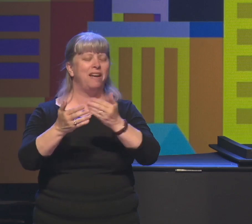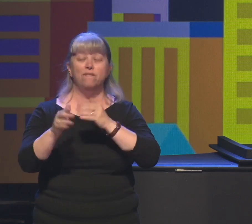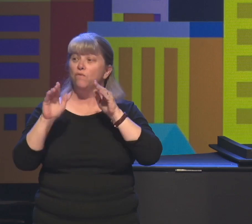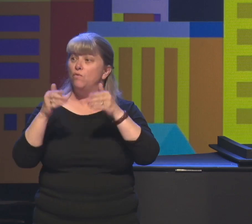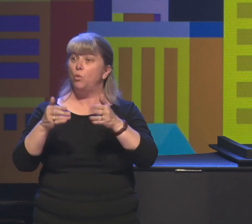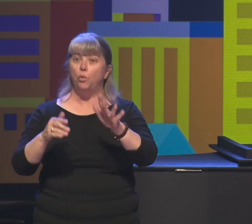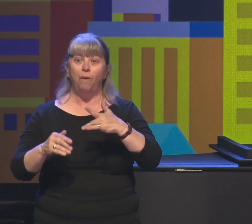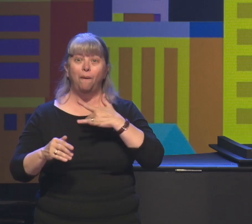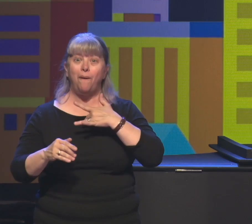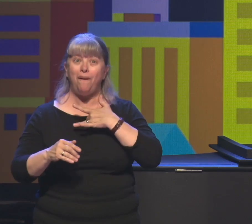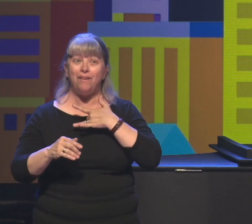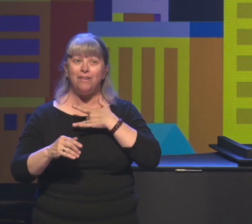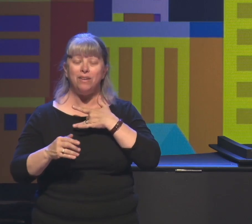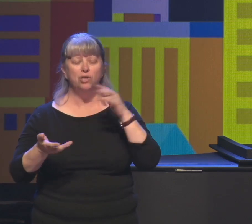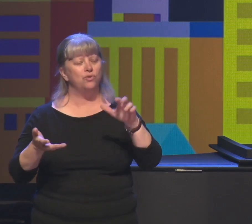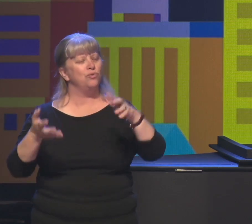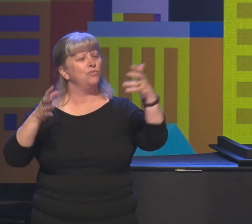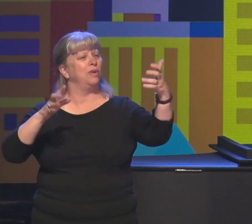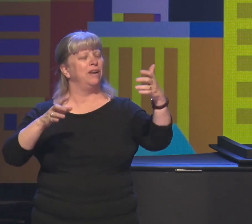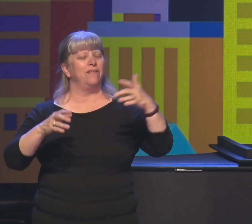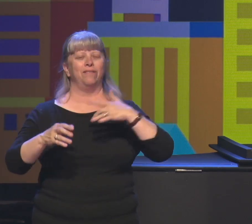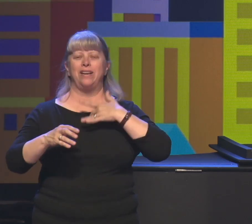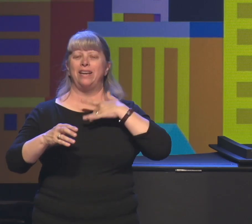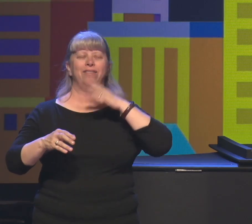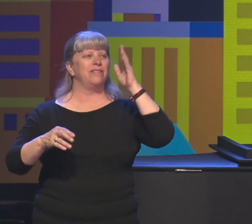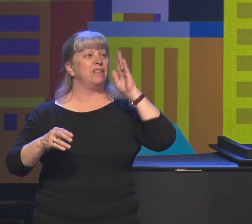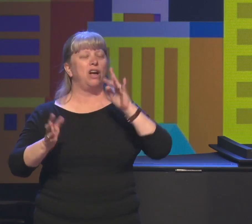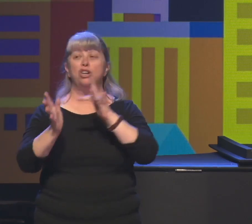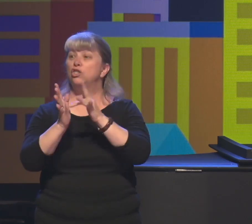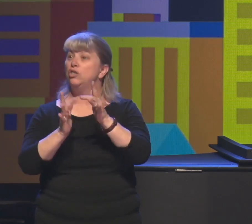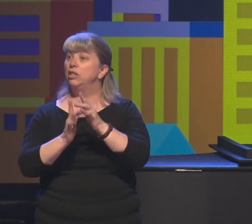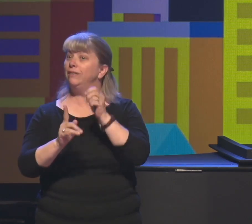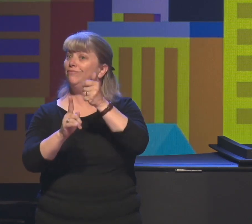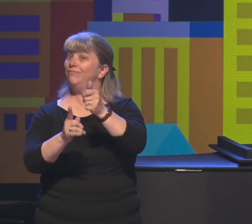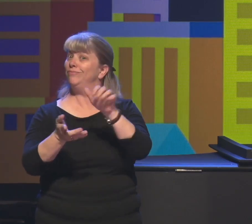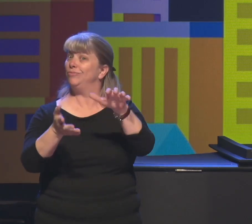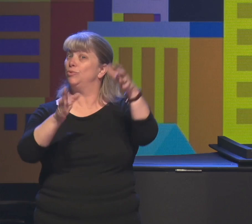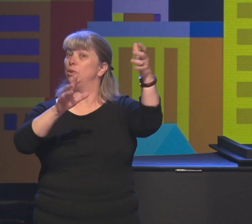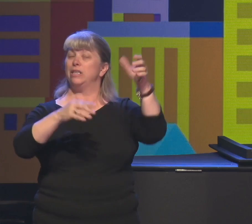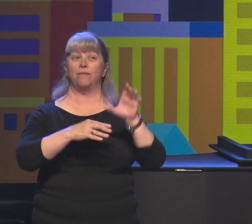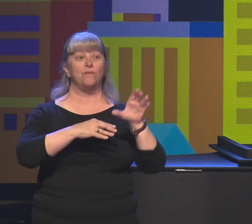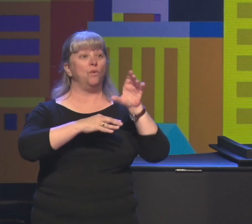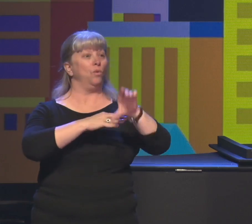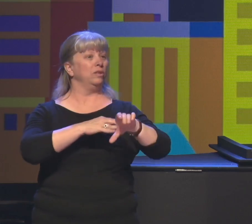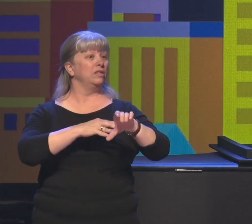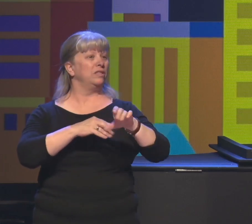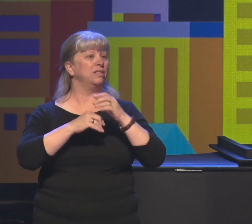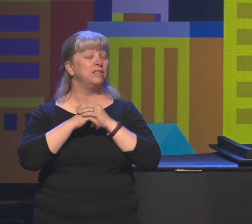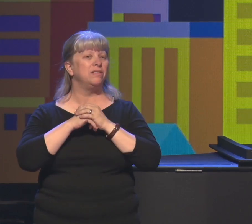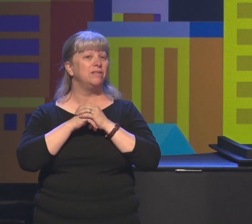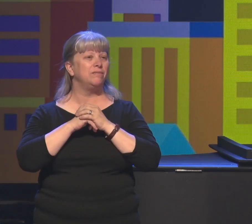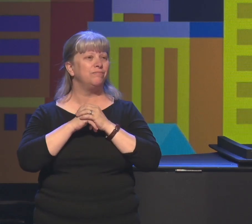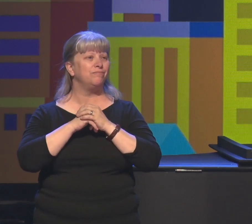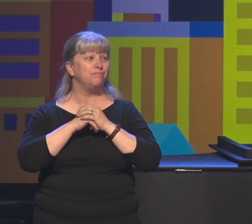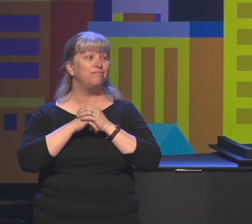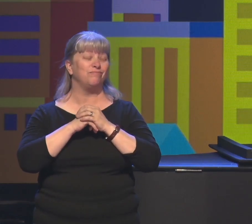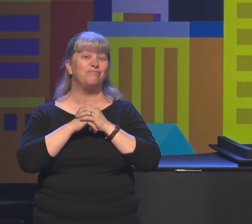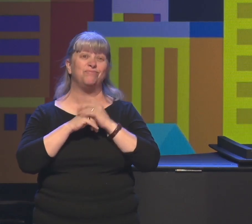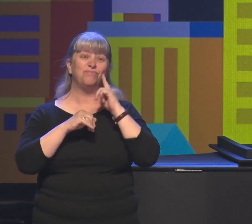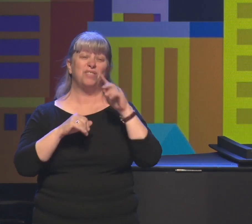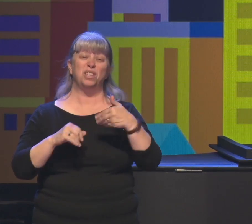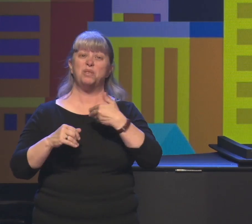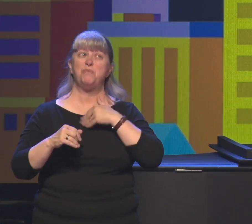your heart on the disruptive nature of God. Jesus was a disruptive force. And I think the Spirit